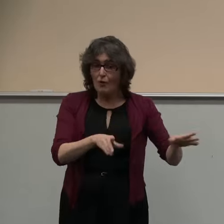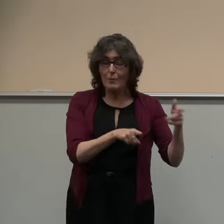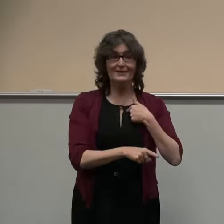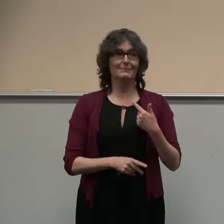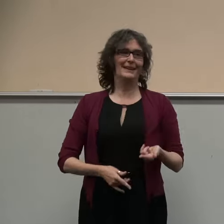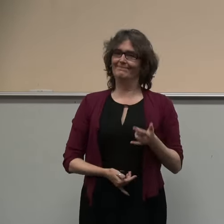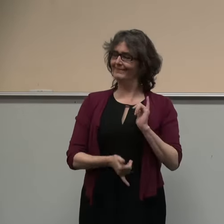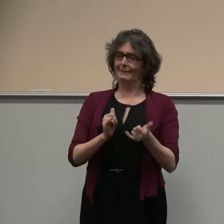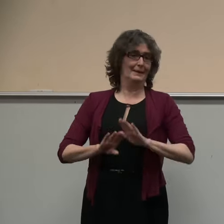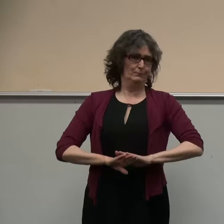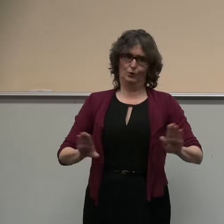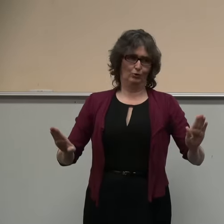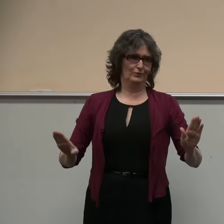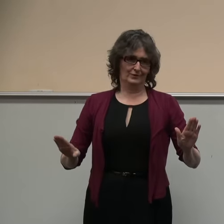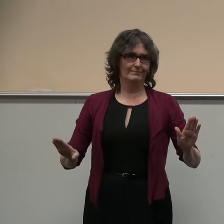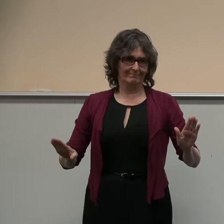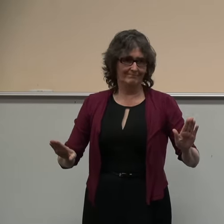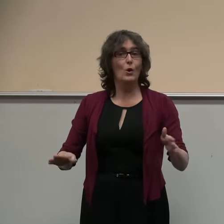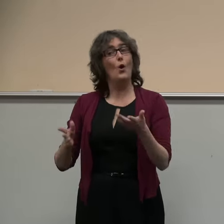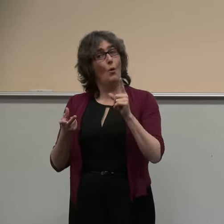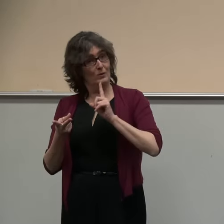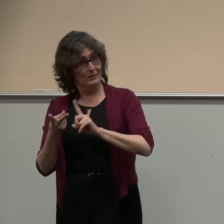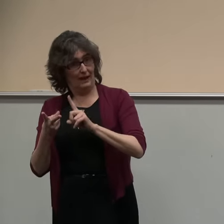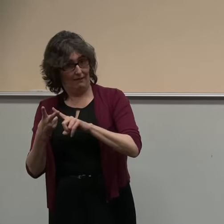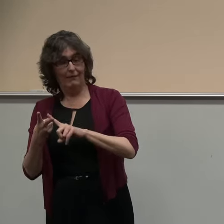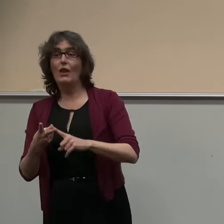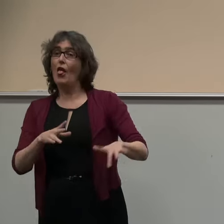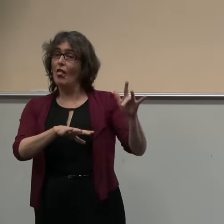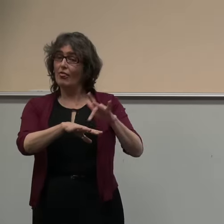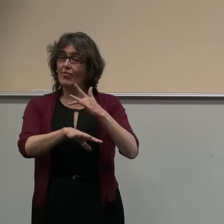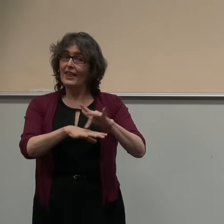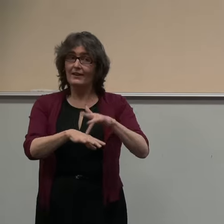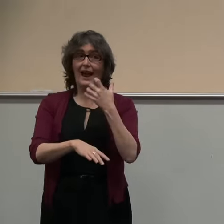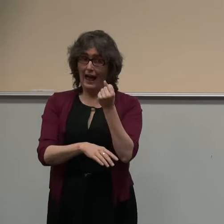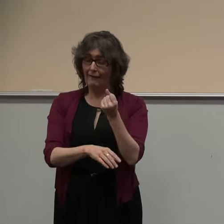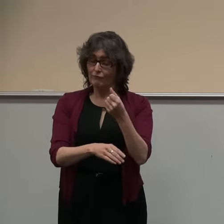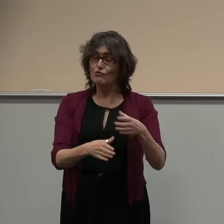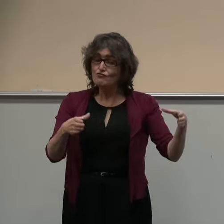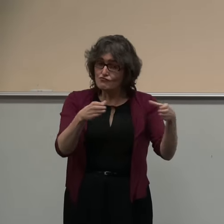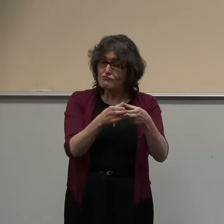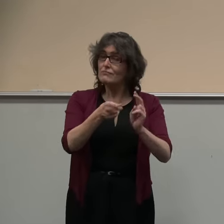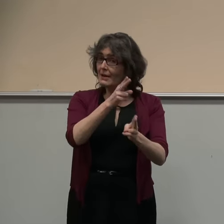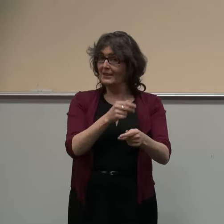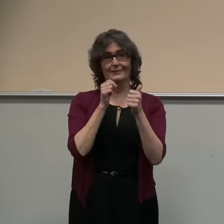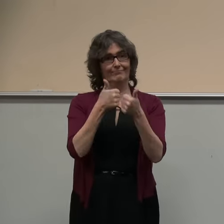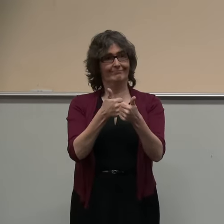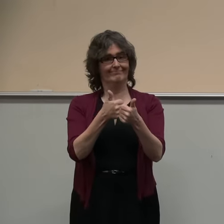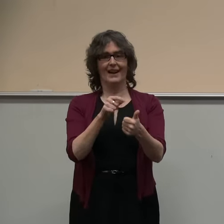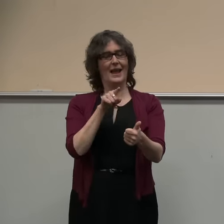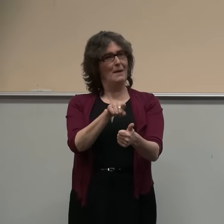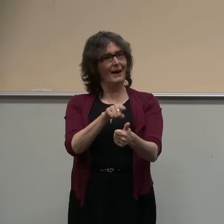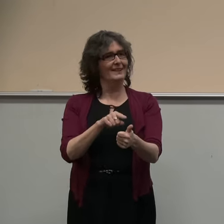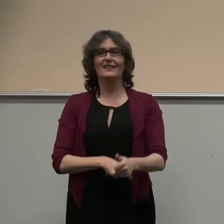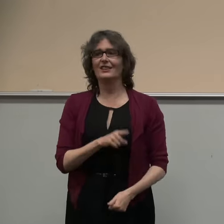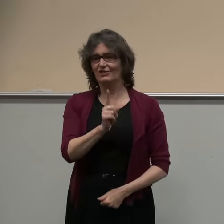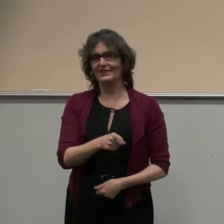the theatres have a much bigger group of interpreters, but they don't choose from that group to match the show. They